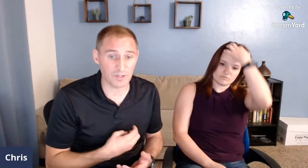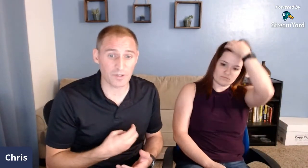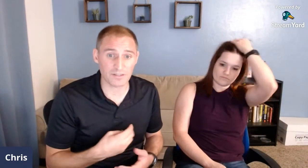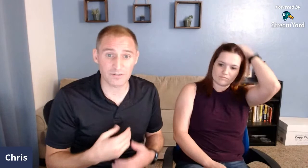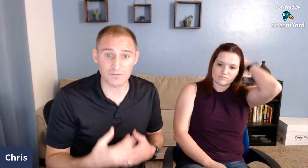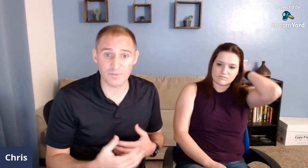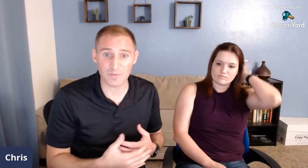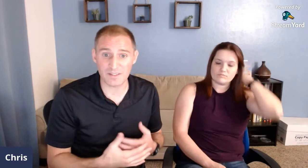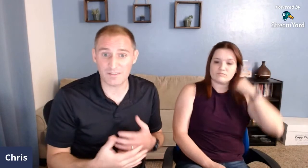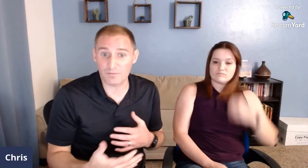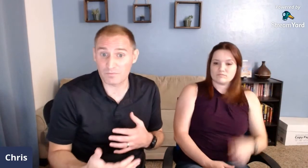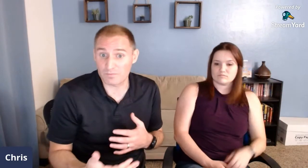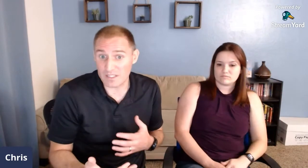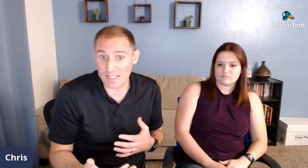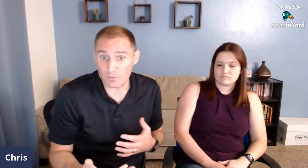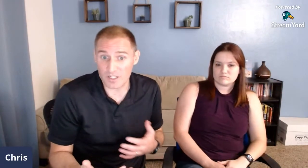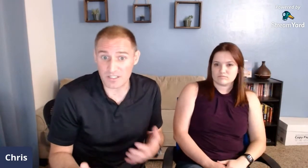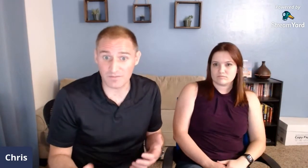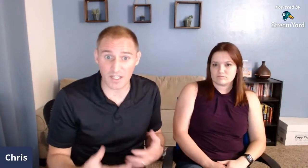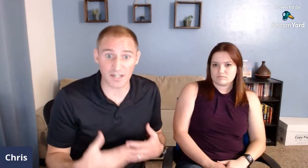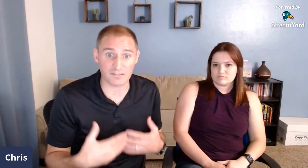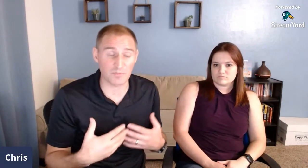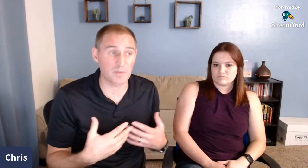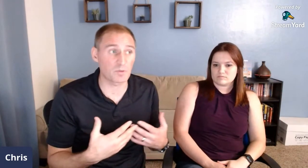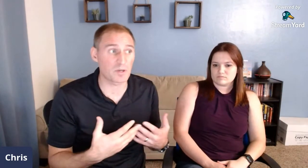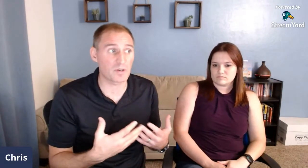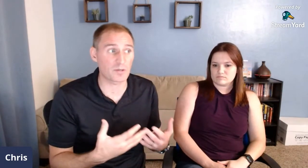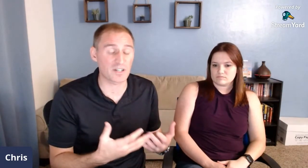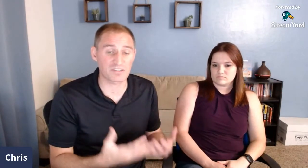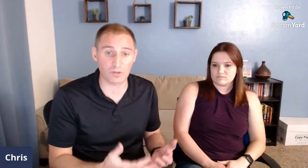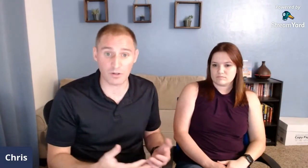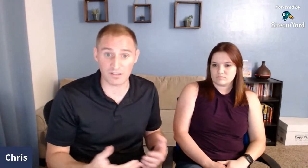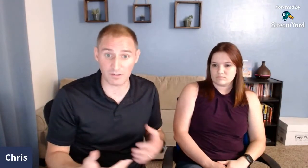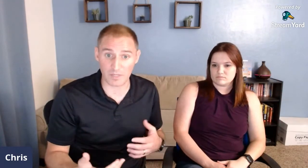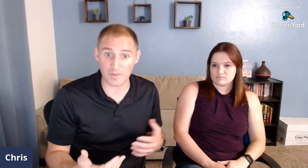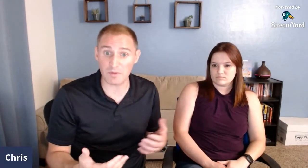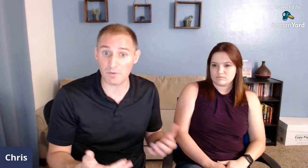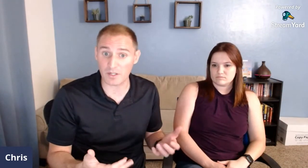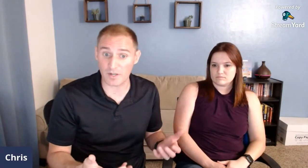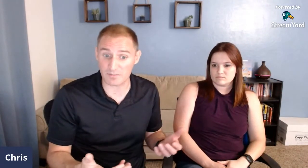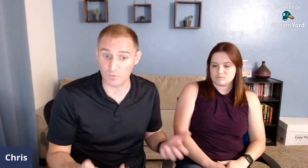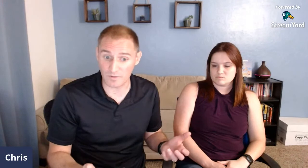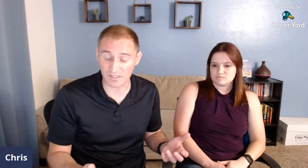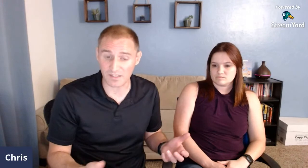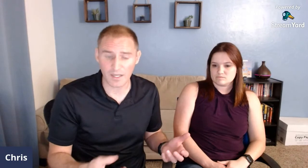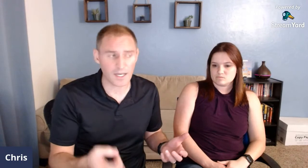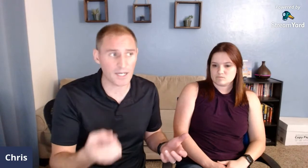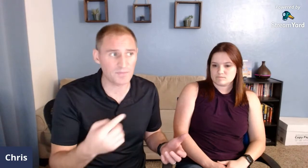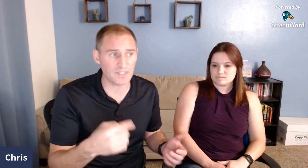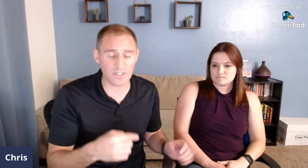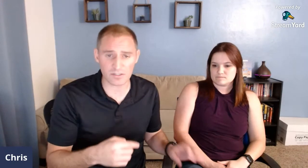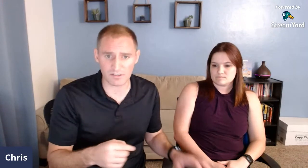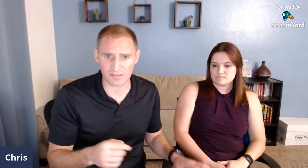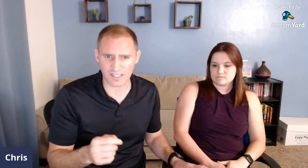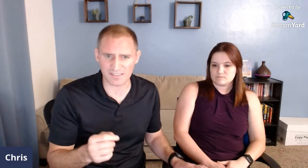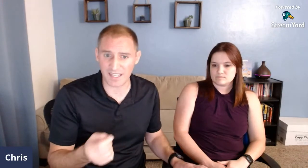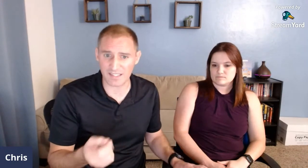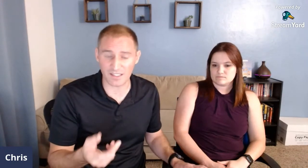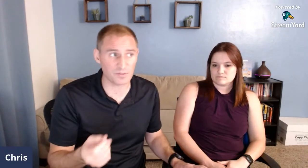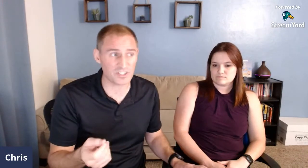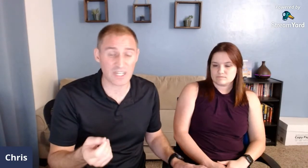And so we want to, maybe we like watching vlogs, or maybe we want to watch stories, or maybe we want to watch movies. TV